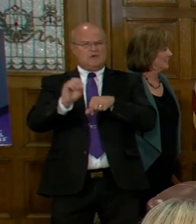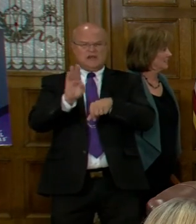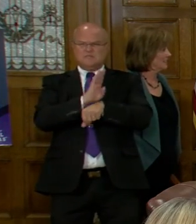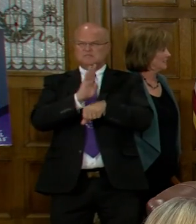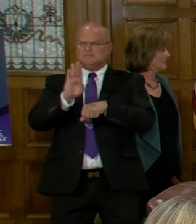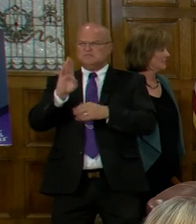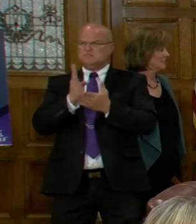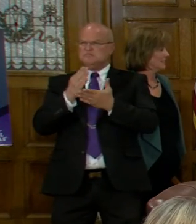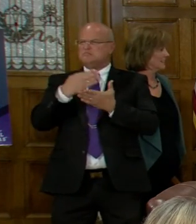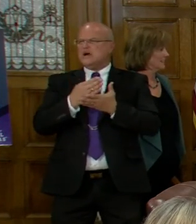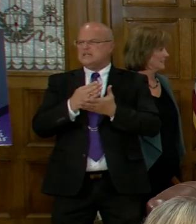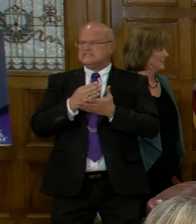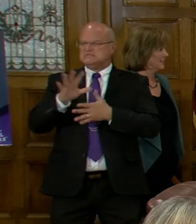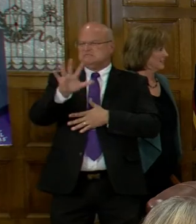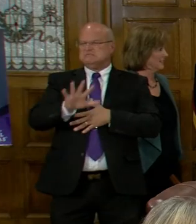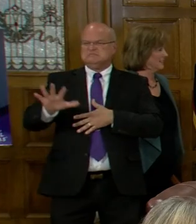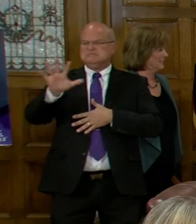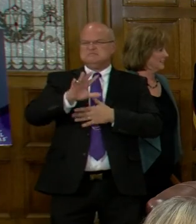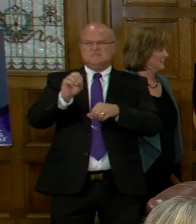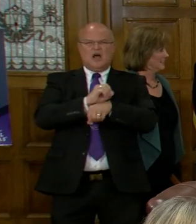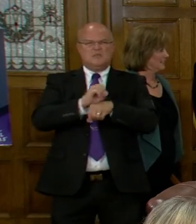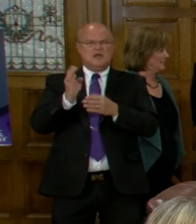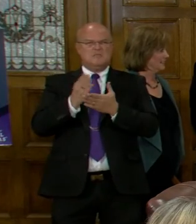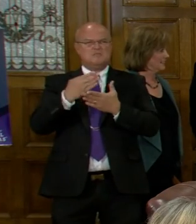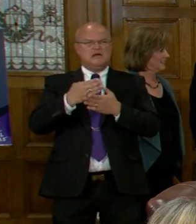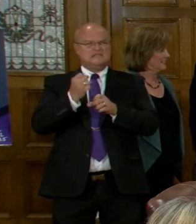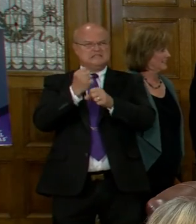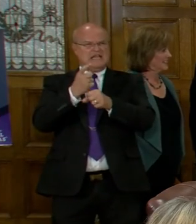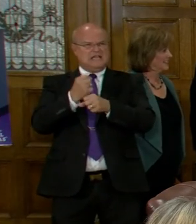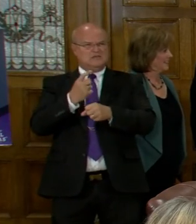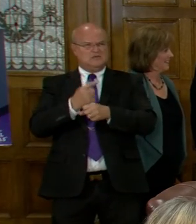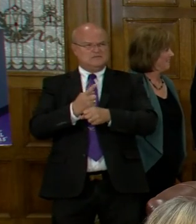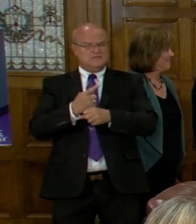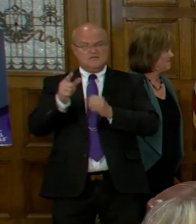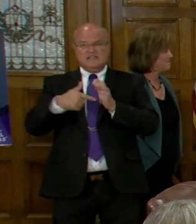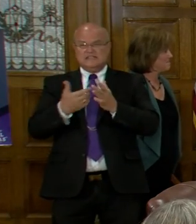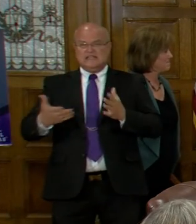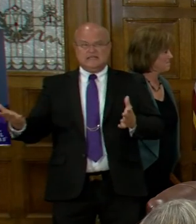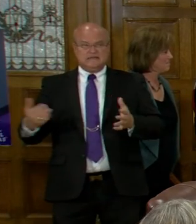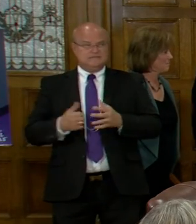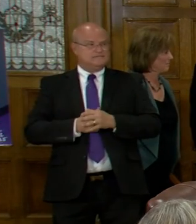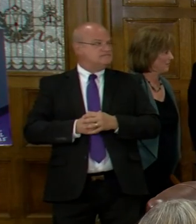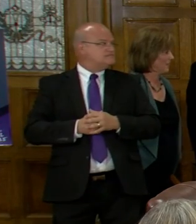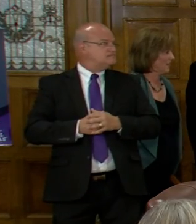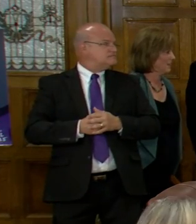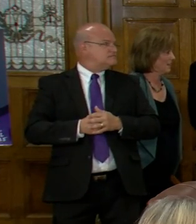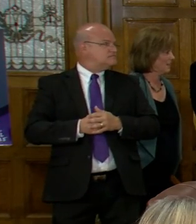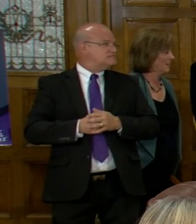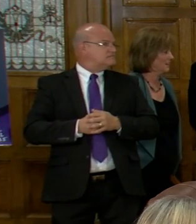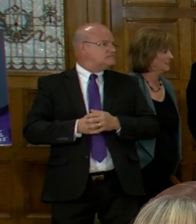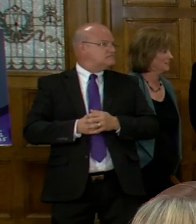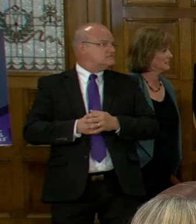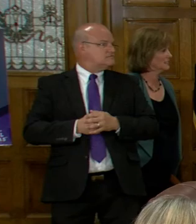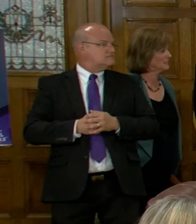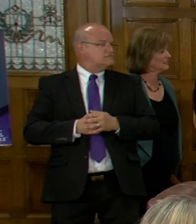do you have a ballpark operating budget annual for this thing?